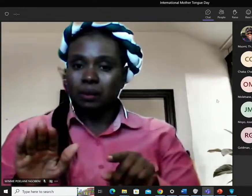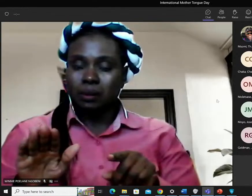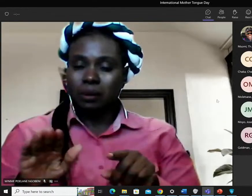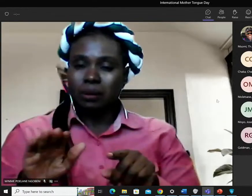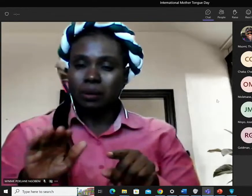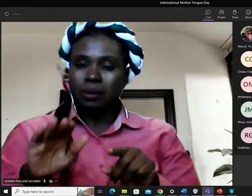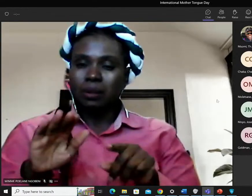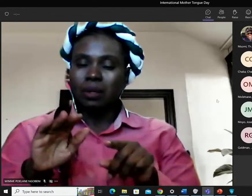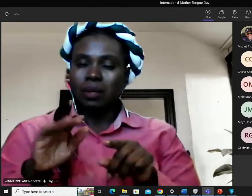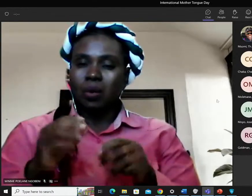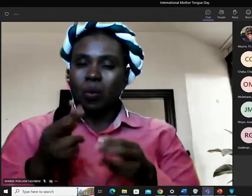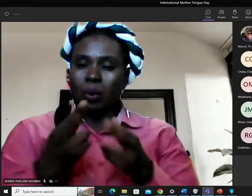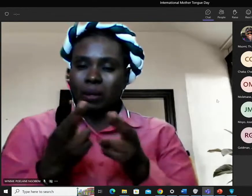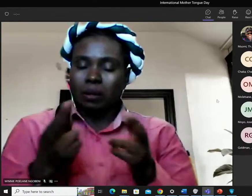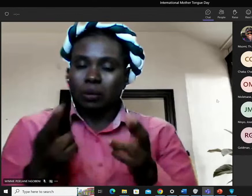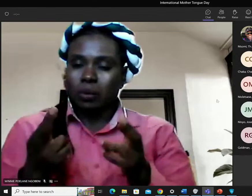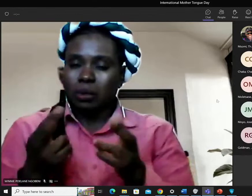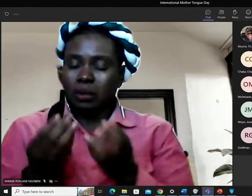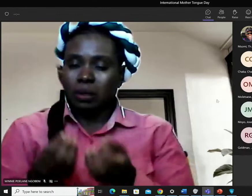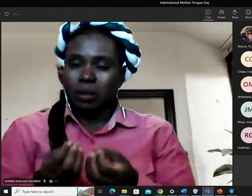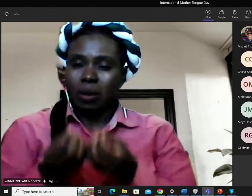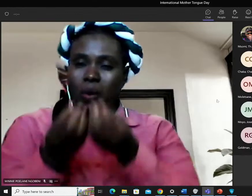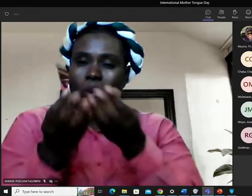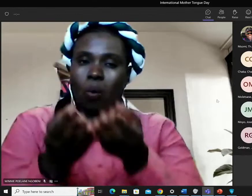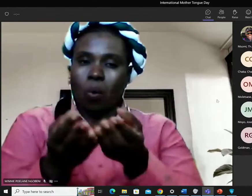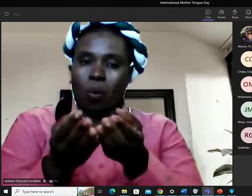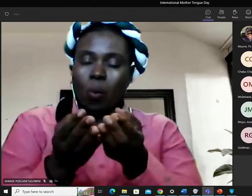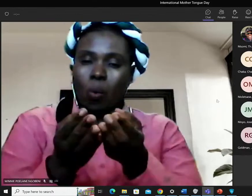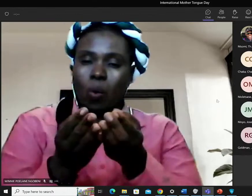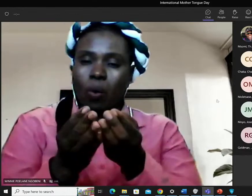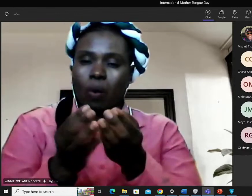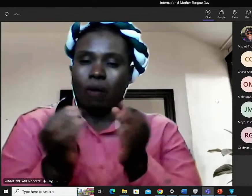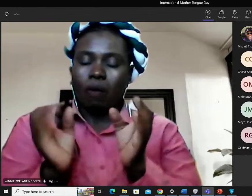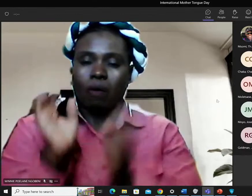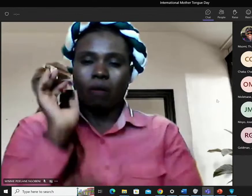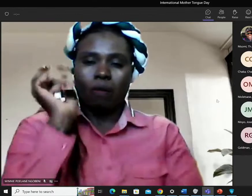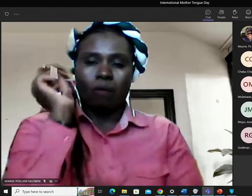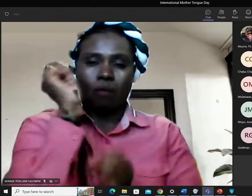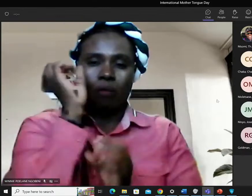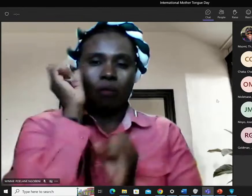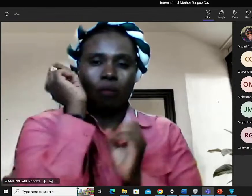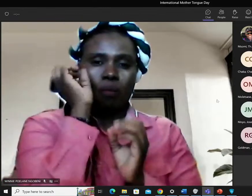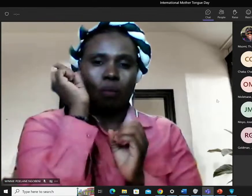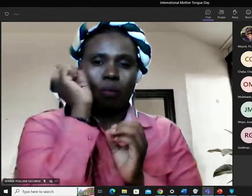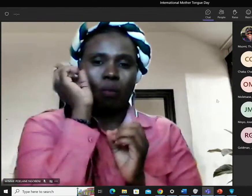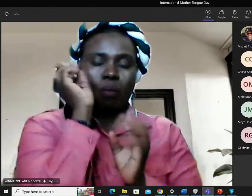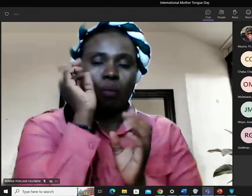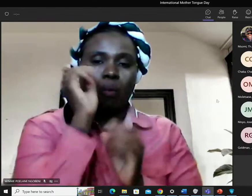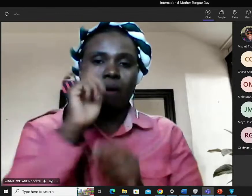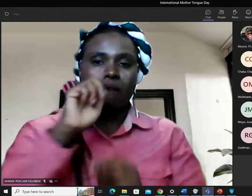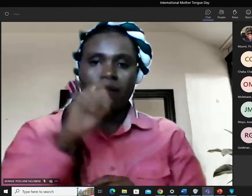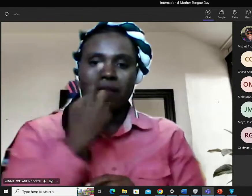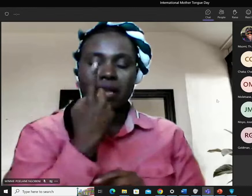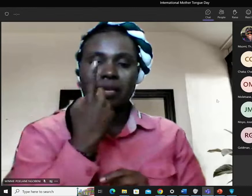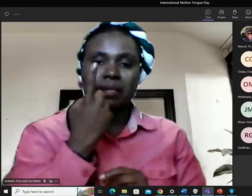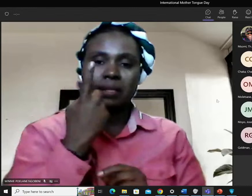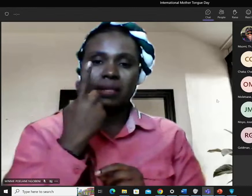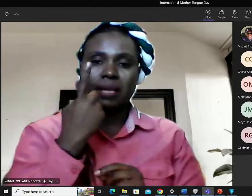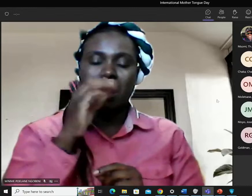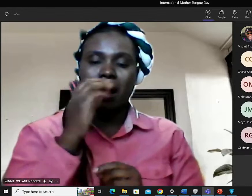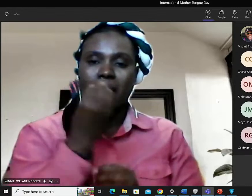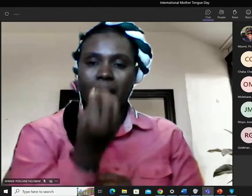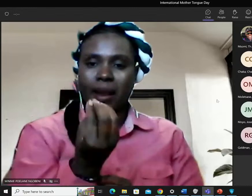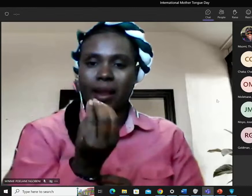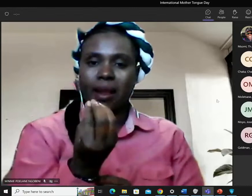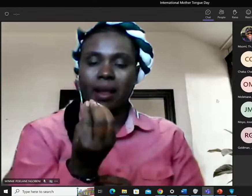incentivized for participating. I think the first learner, the number one,